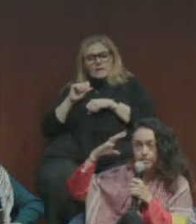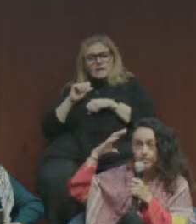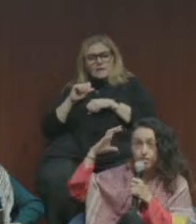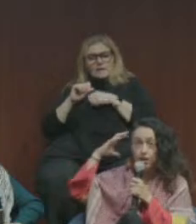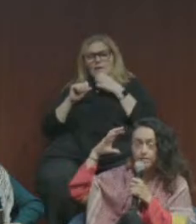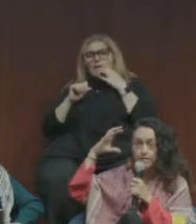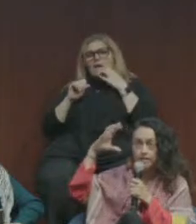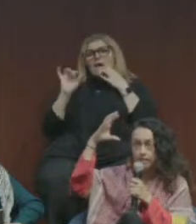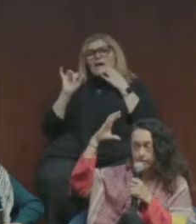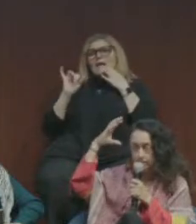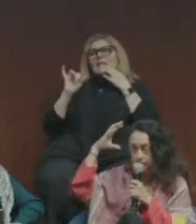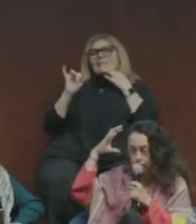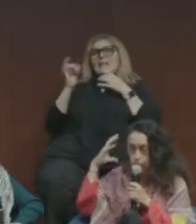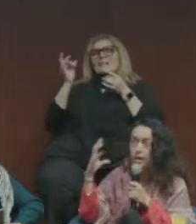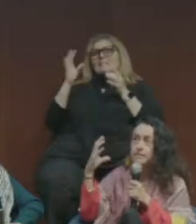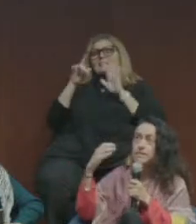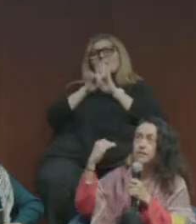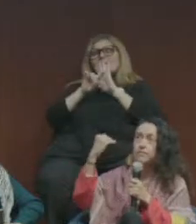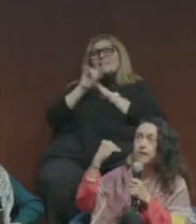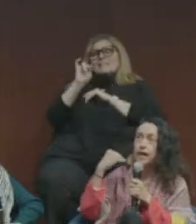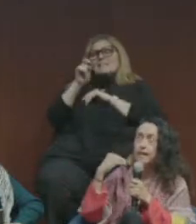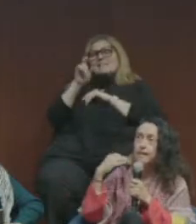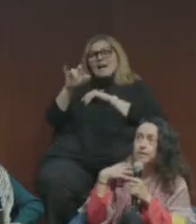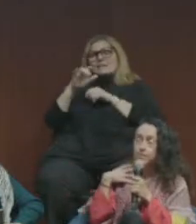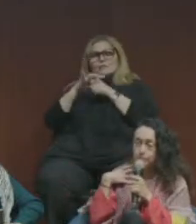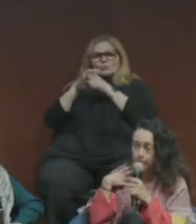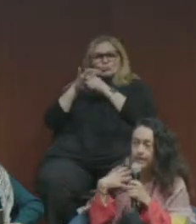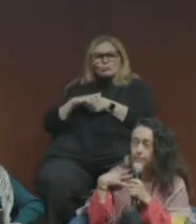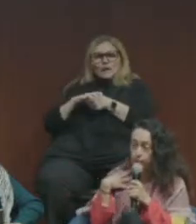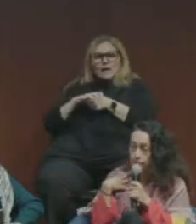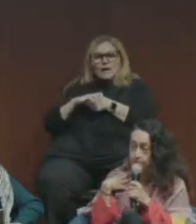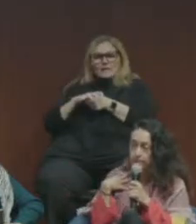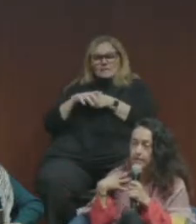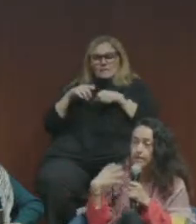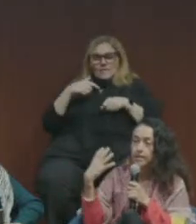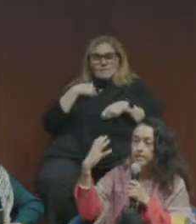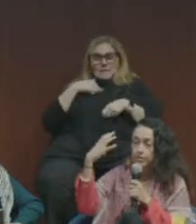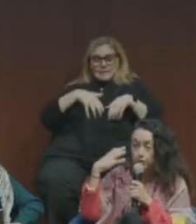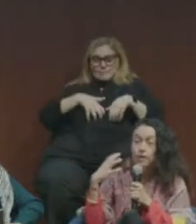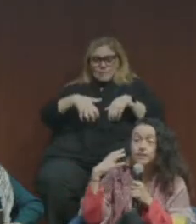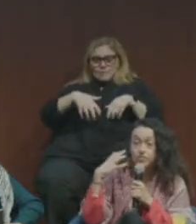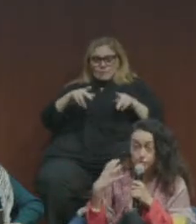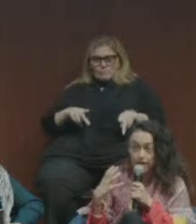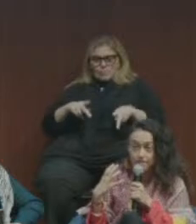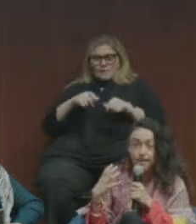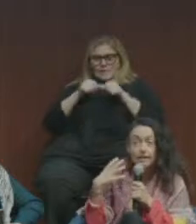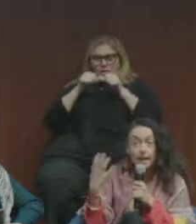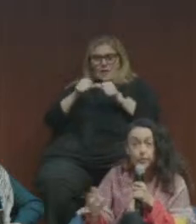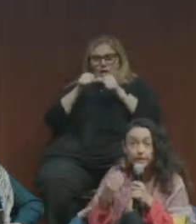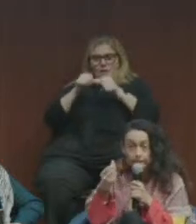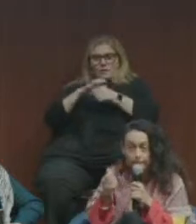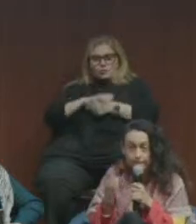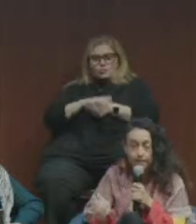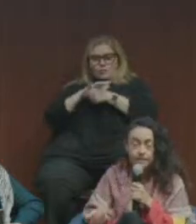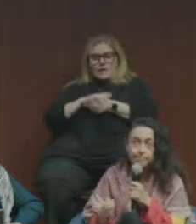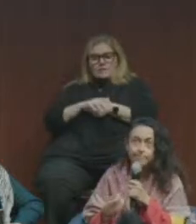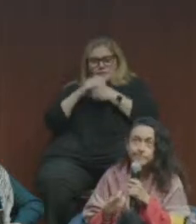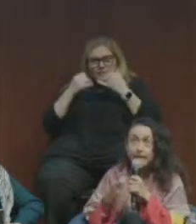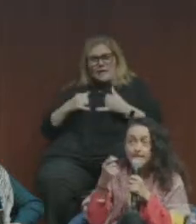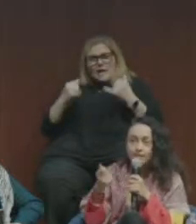the toxic stress of that pregnant person, the chronic stress that now we